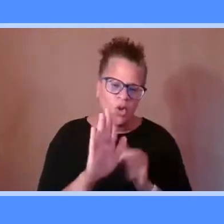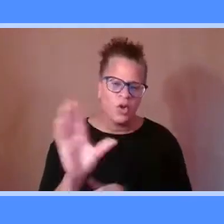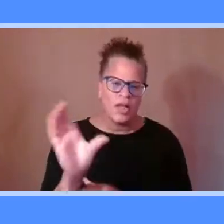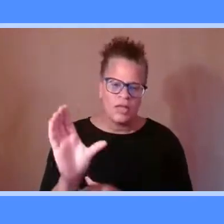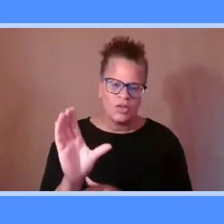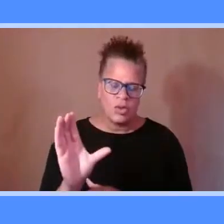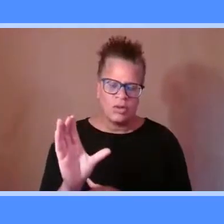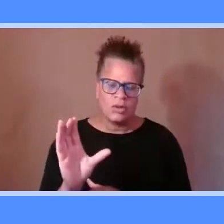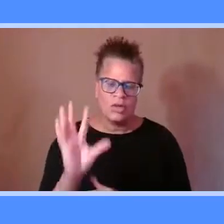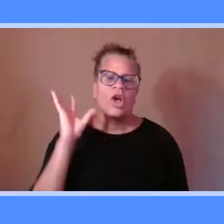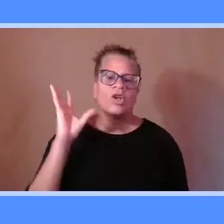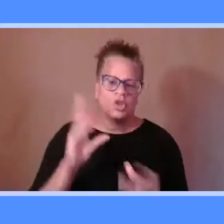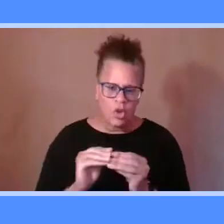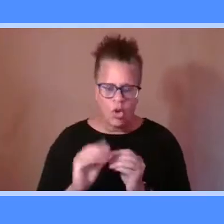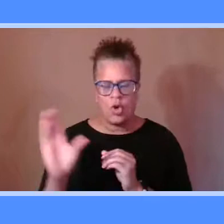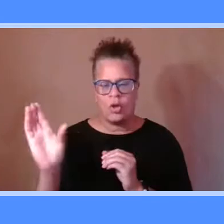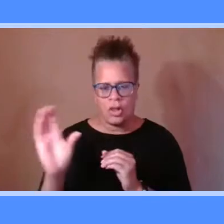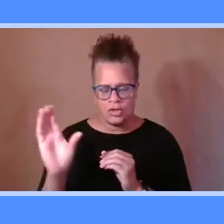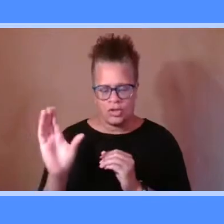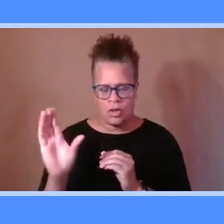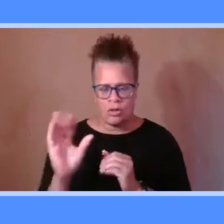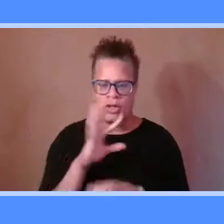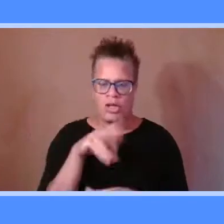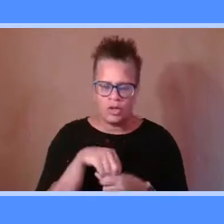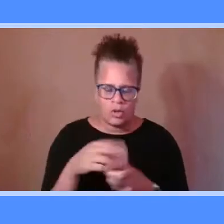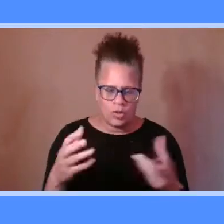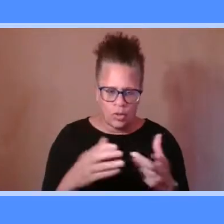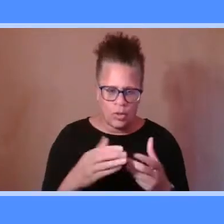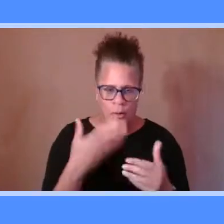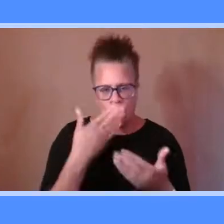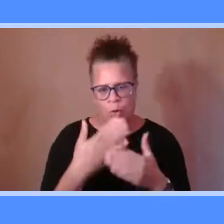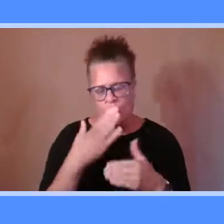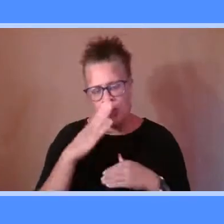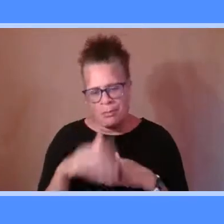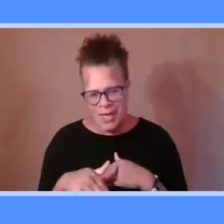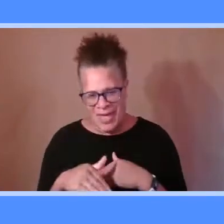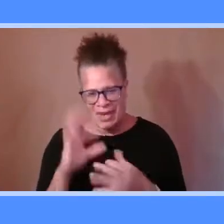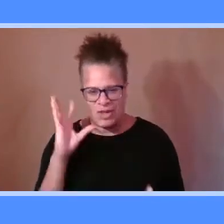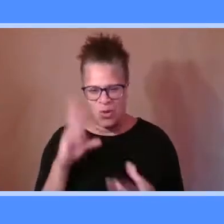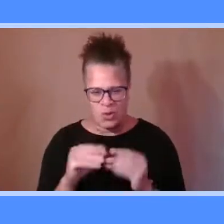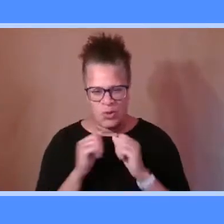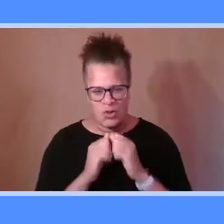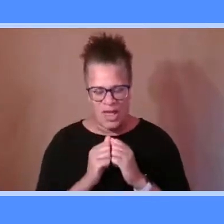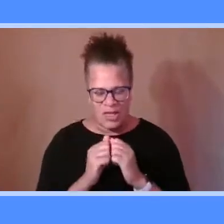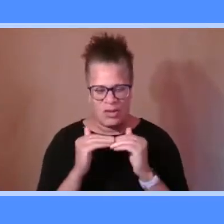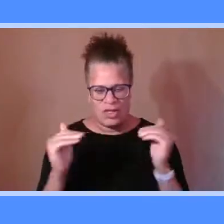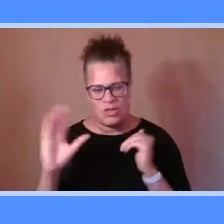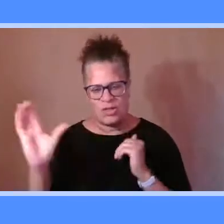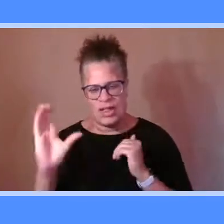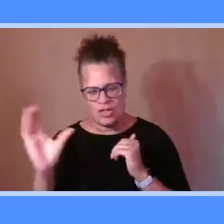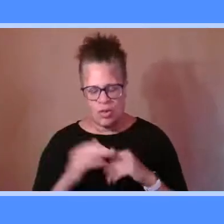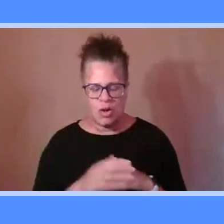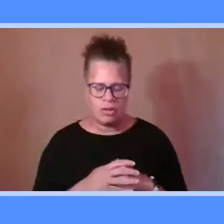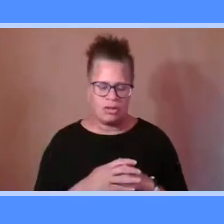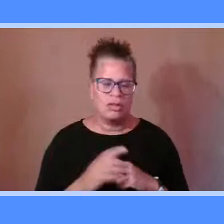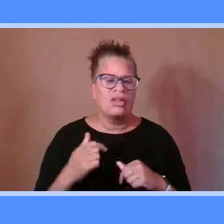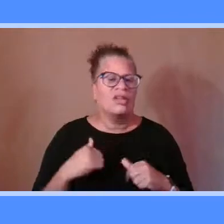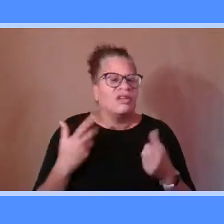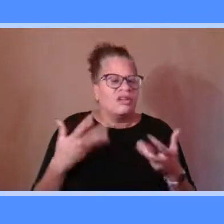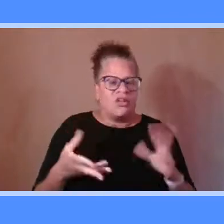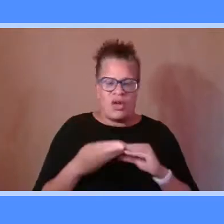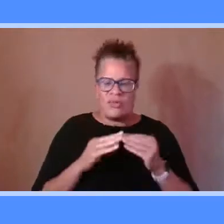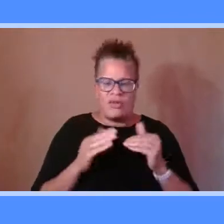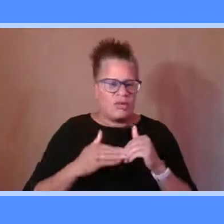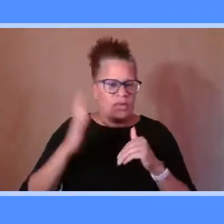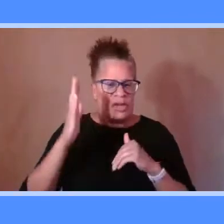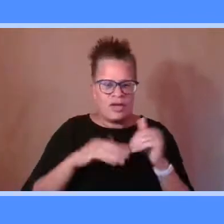you have your total cholesterol. That includes the good and bad cholesterol together. Ideally, you don't want that to be higher